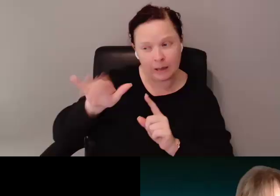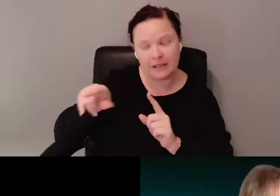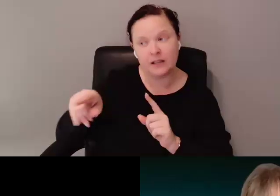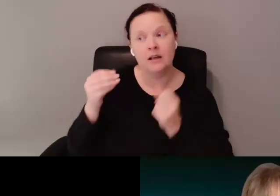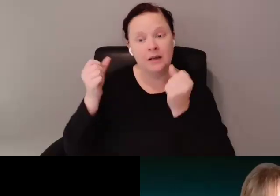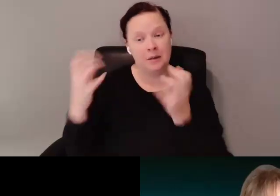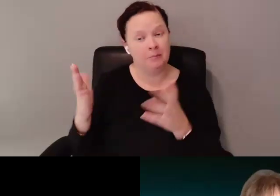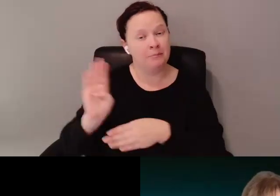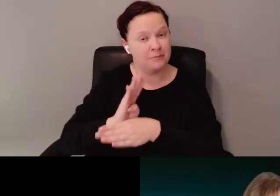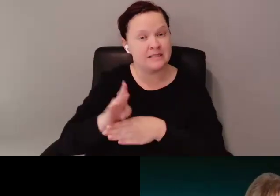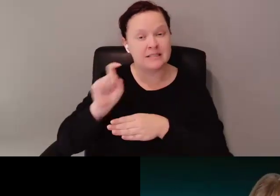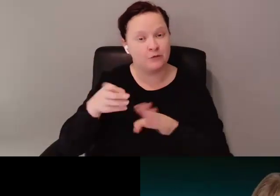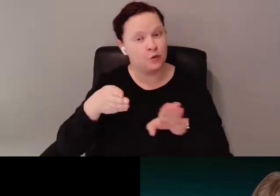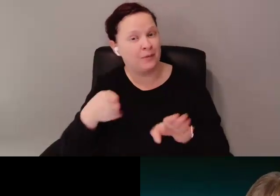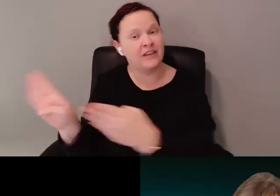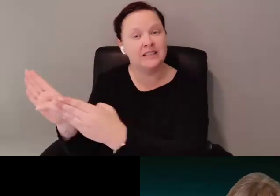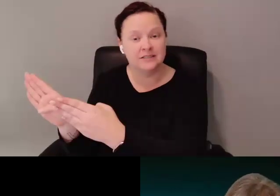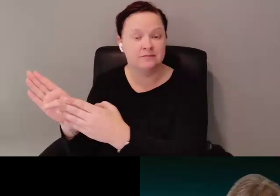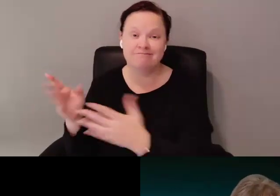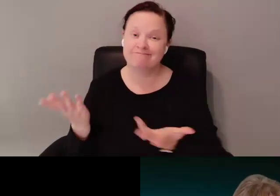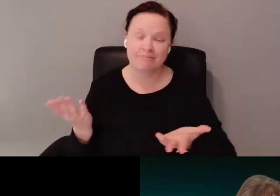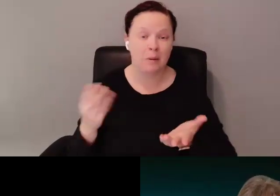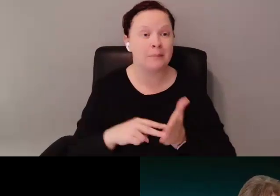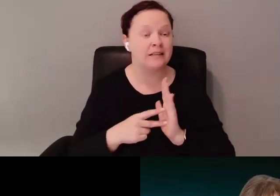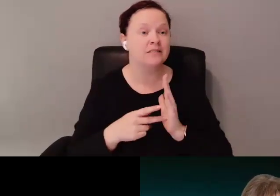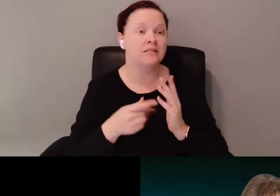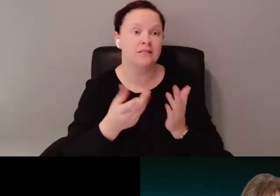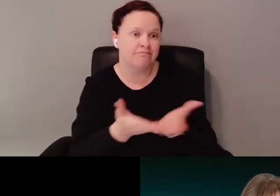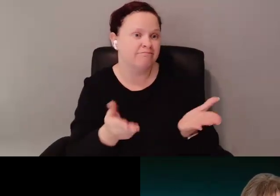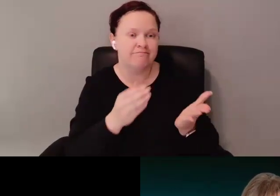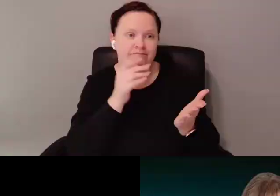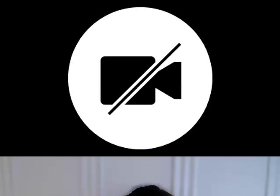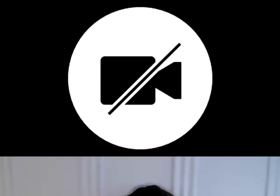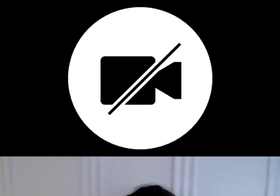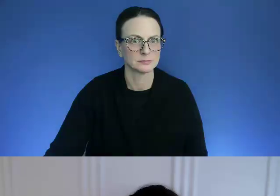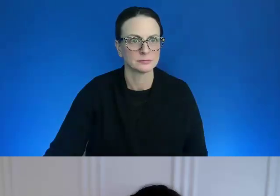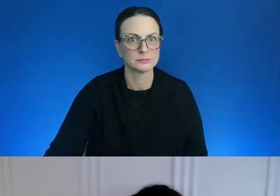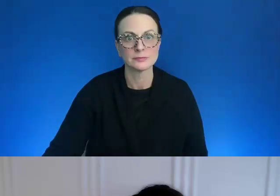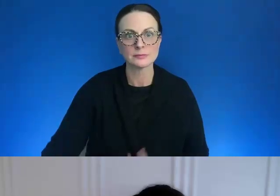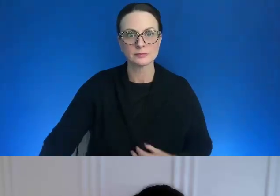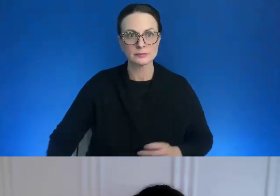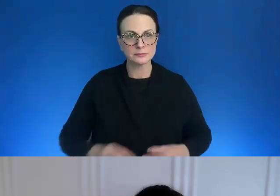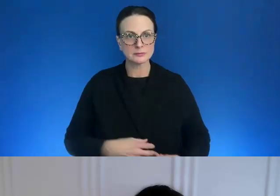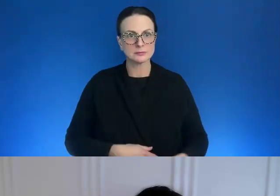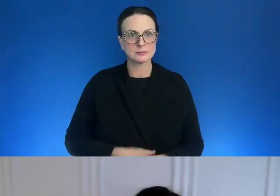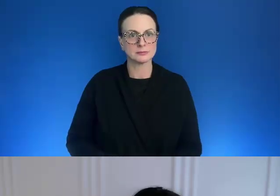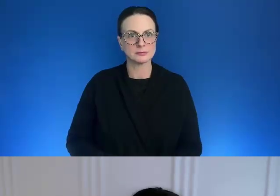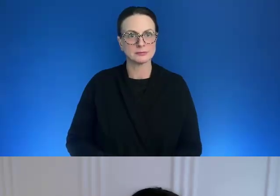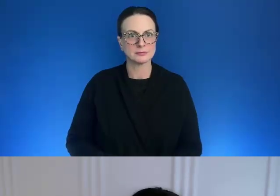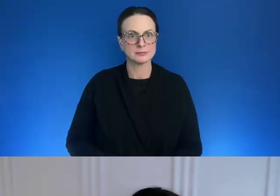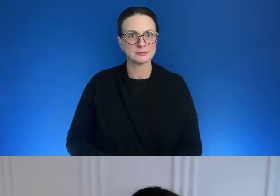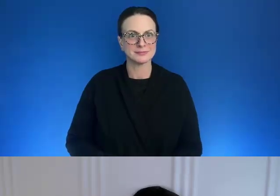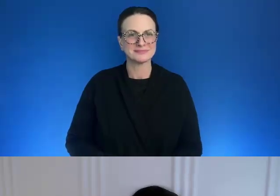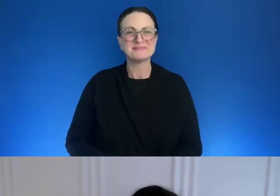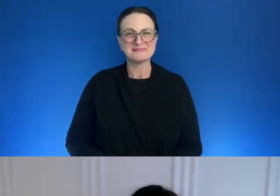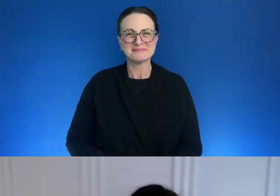need to pivot because things Mhm. aren't always working out. And we do have a question in the chat around Sure. what is the